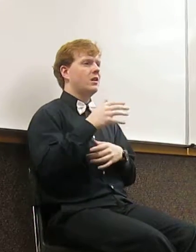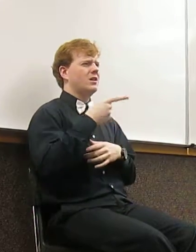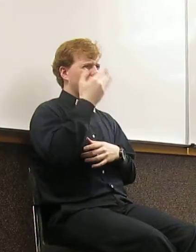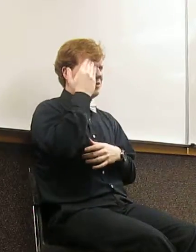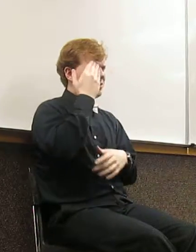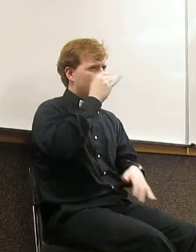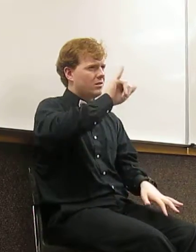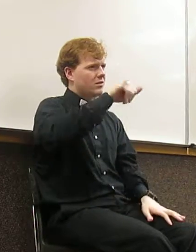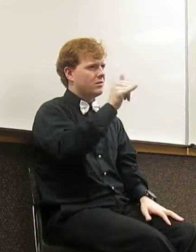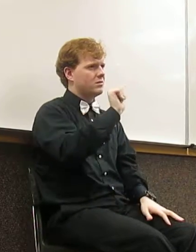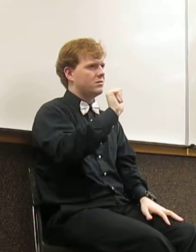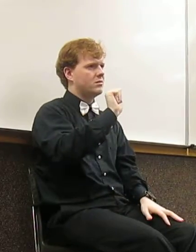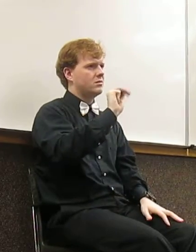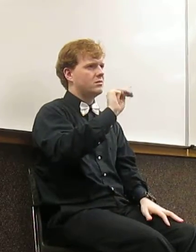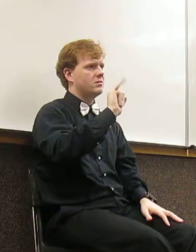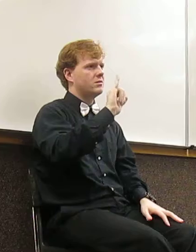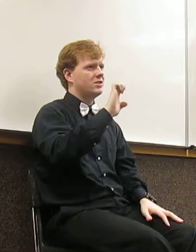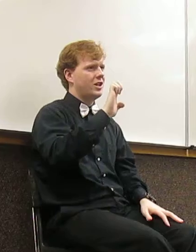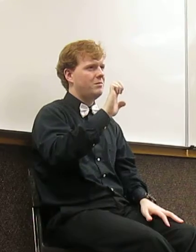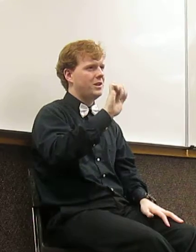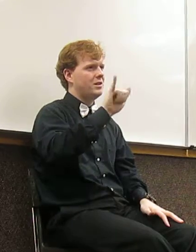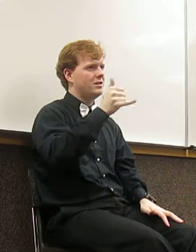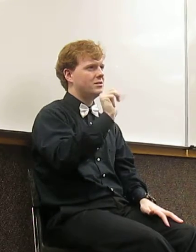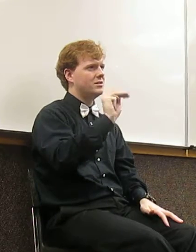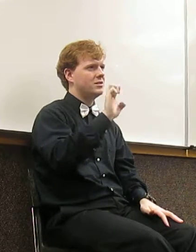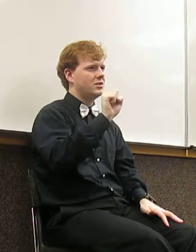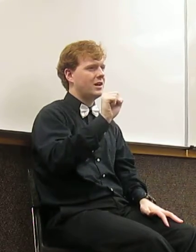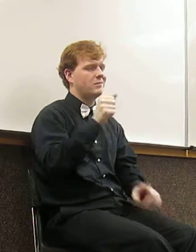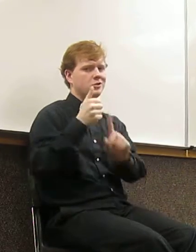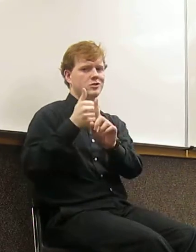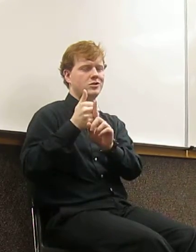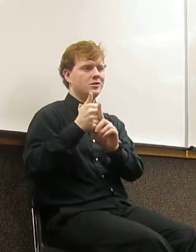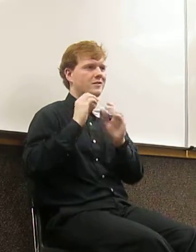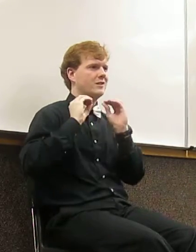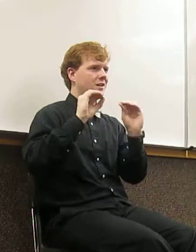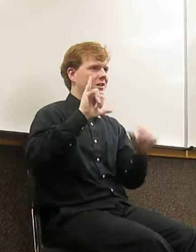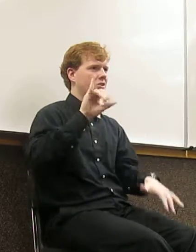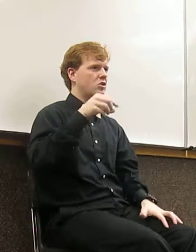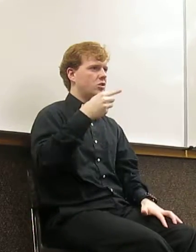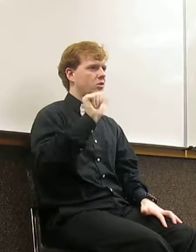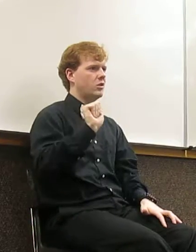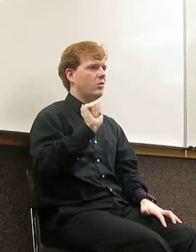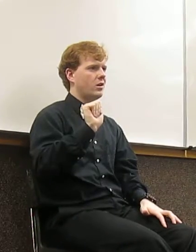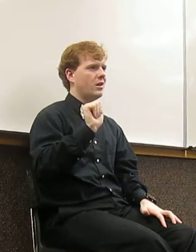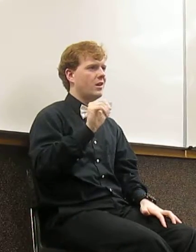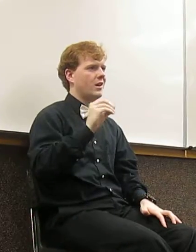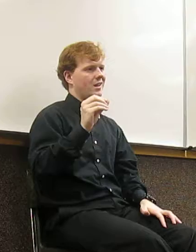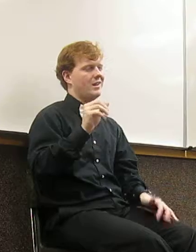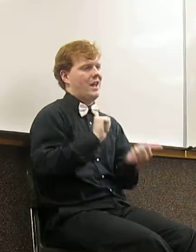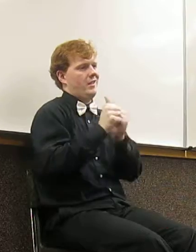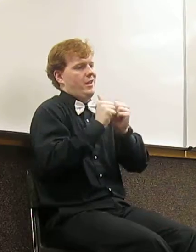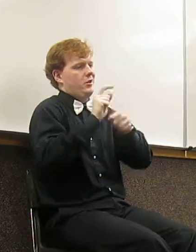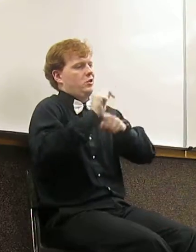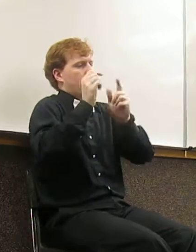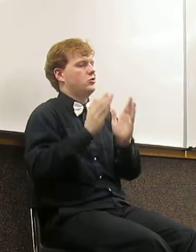know Jamie James? Anyone have her for yoga? She's great. She used to be our athletic trainer here. The one that, like our doctor,